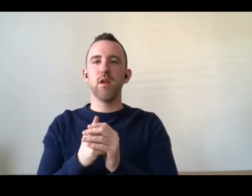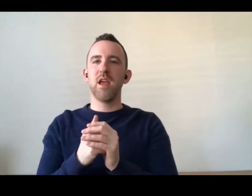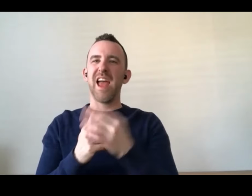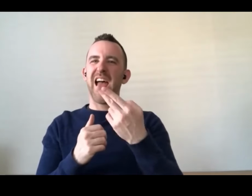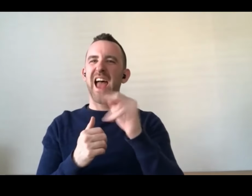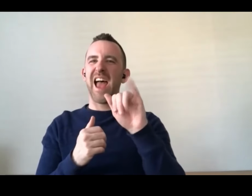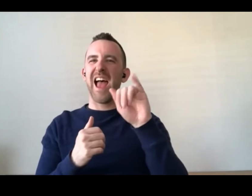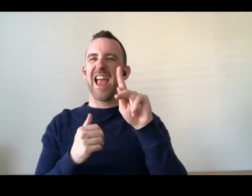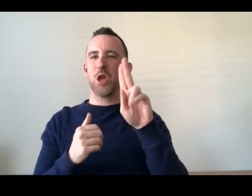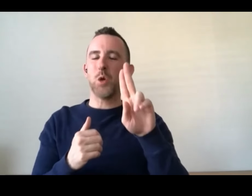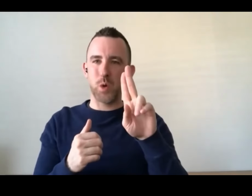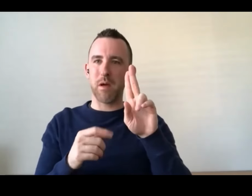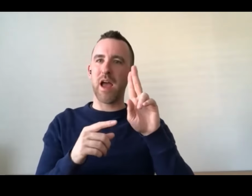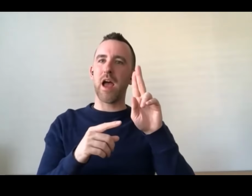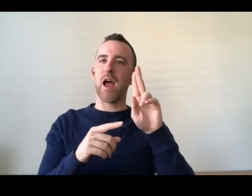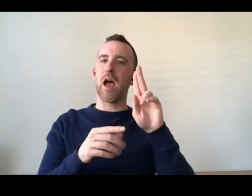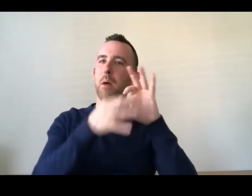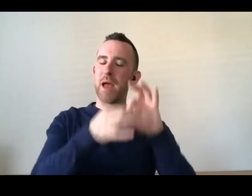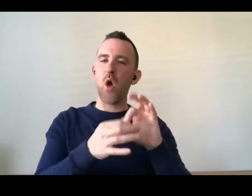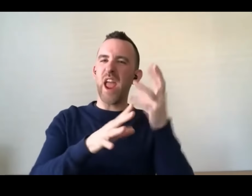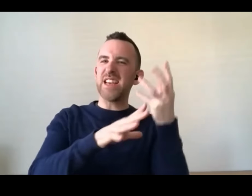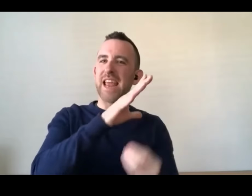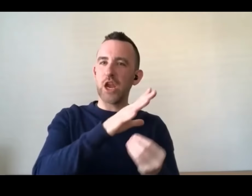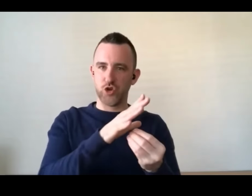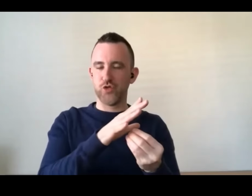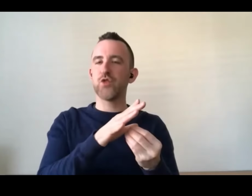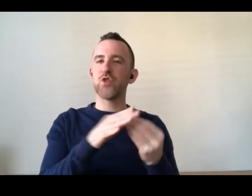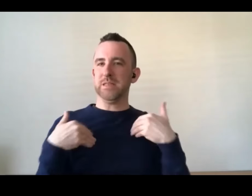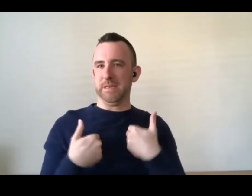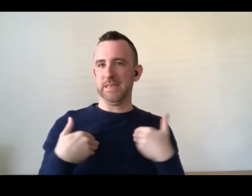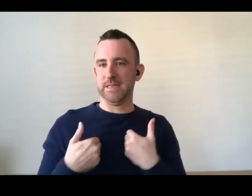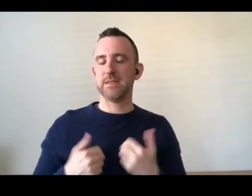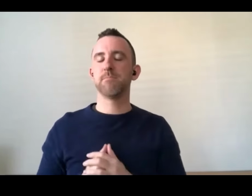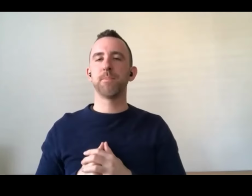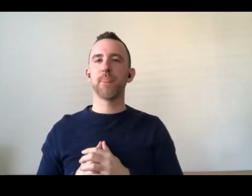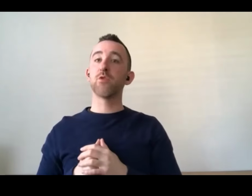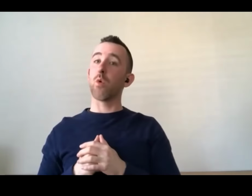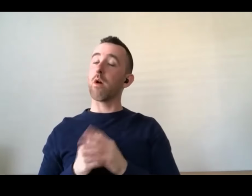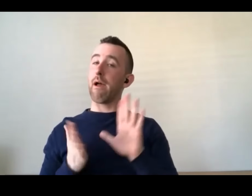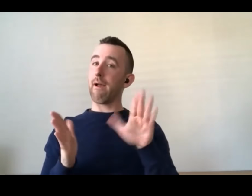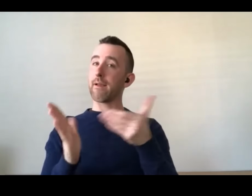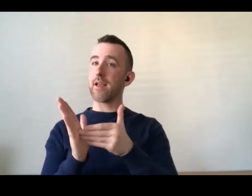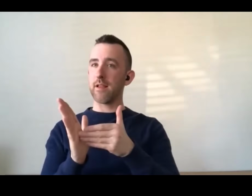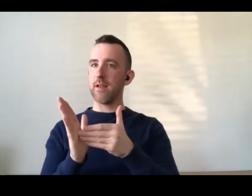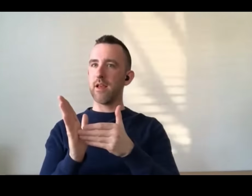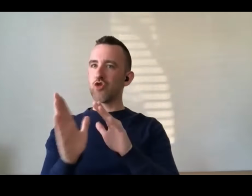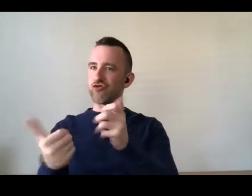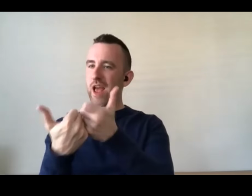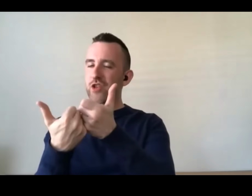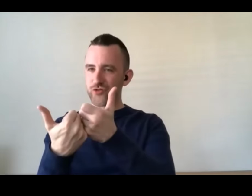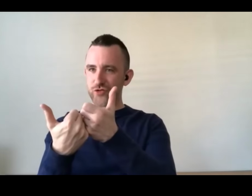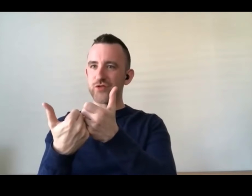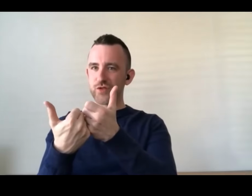different creative exercises that are meant to challenge and, again, pull as